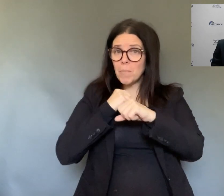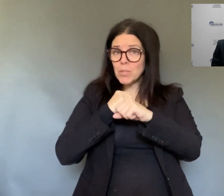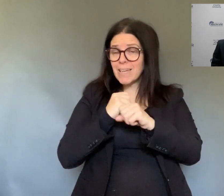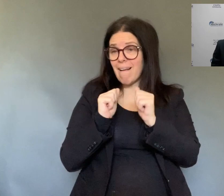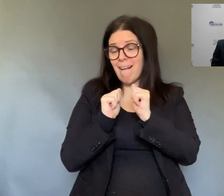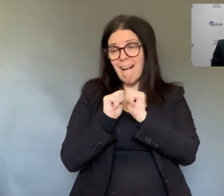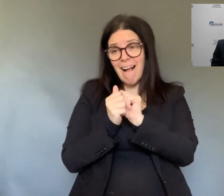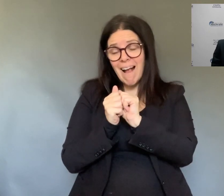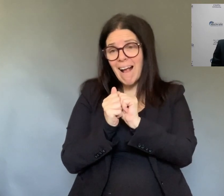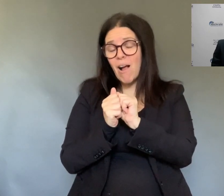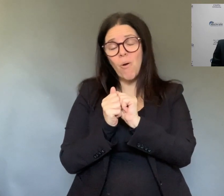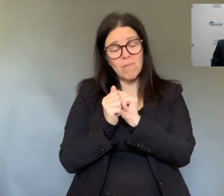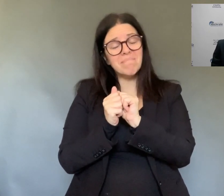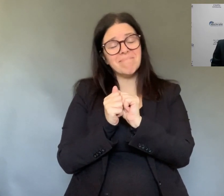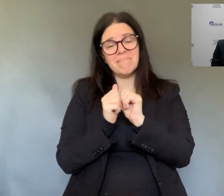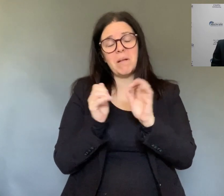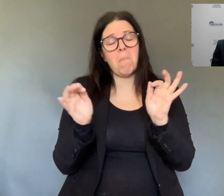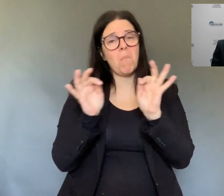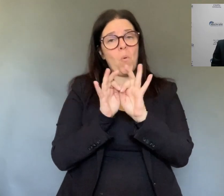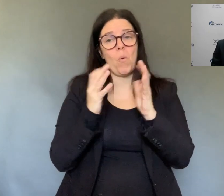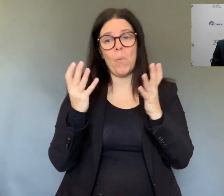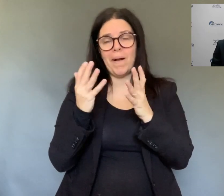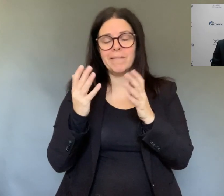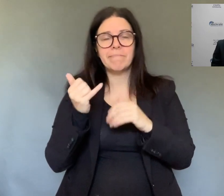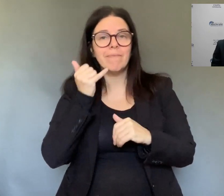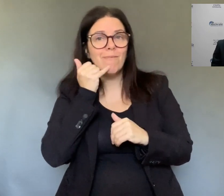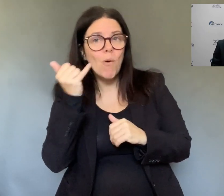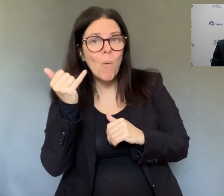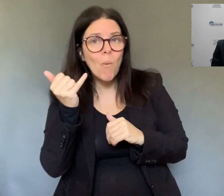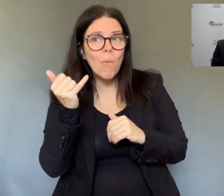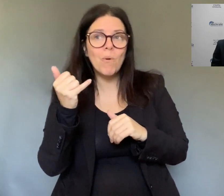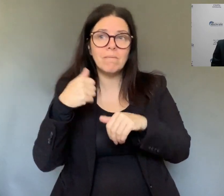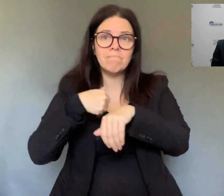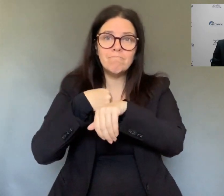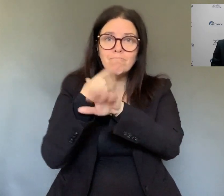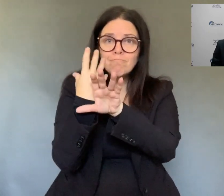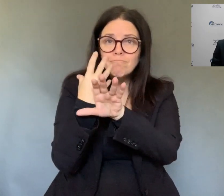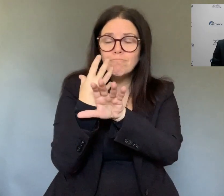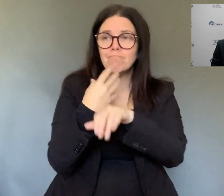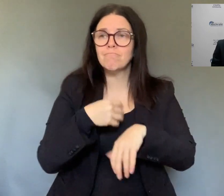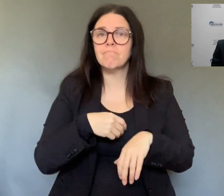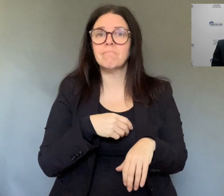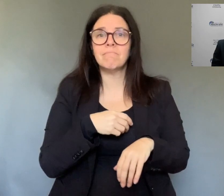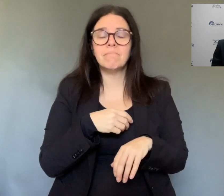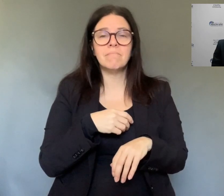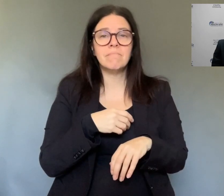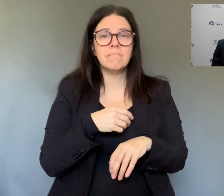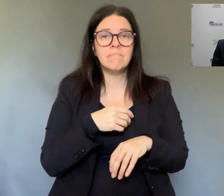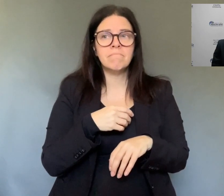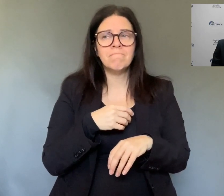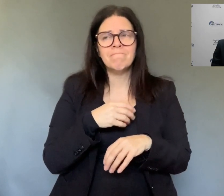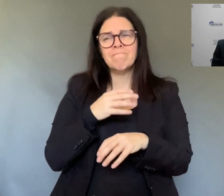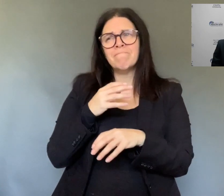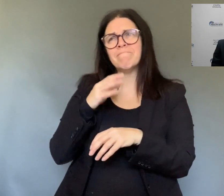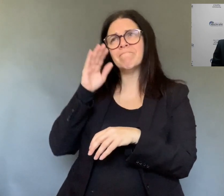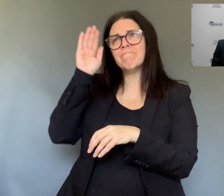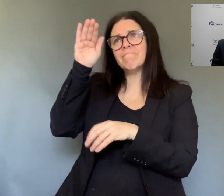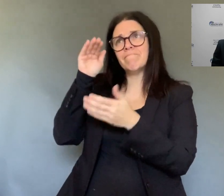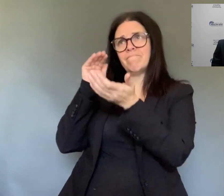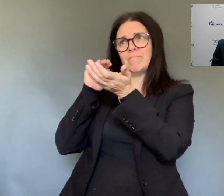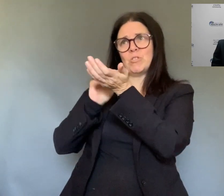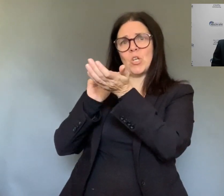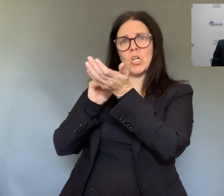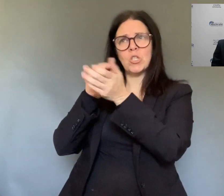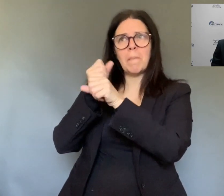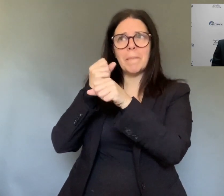advised to stay connected with your loved ones and friends over the phone or through virtual means. Work with your healthcare provider